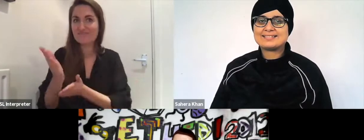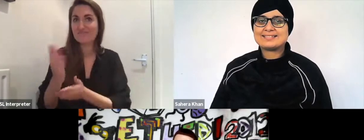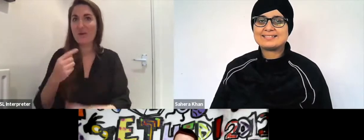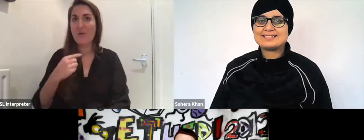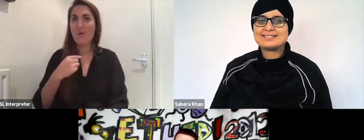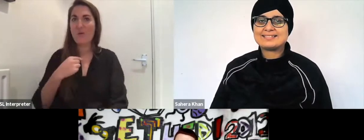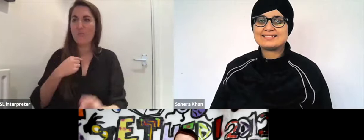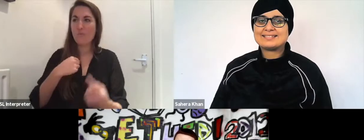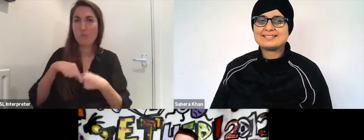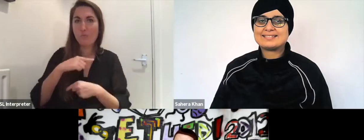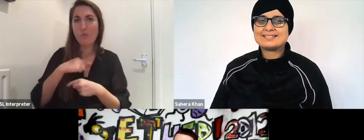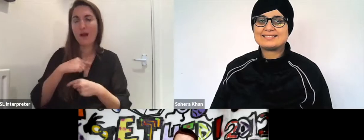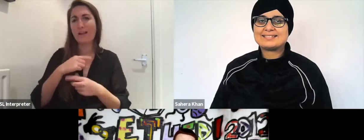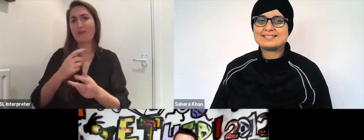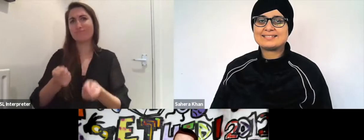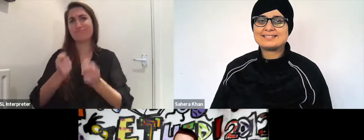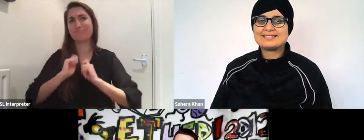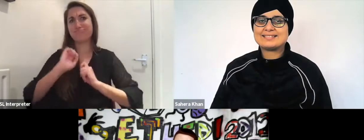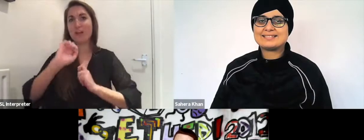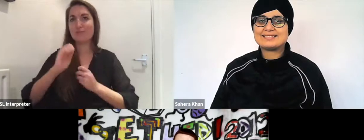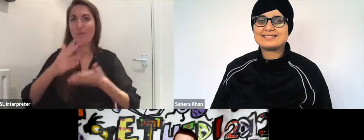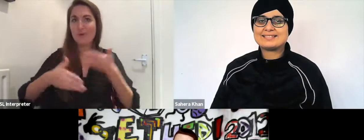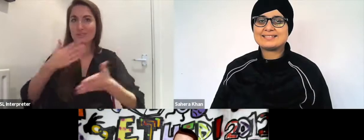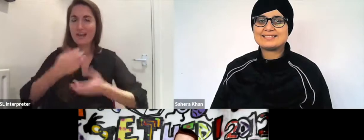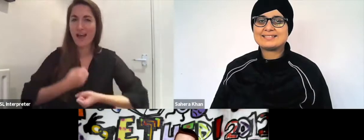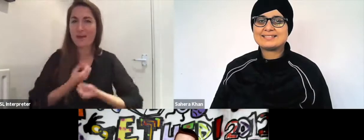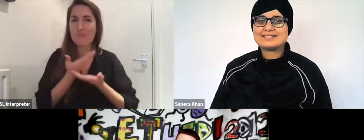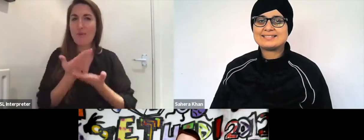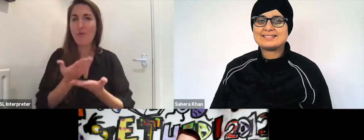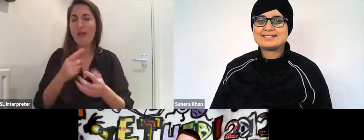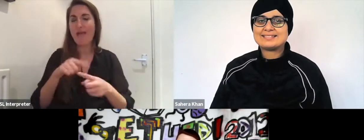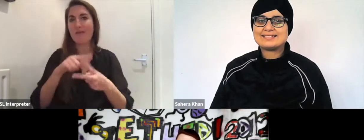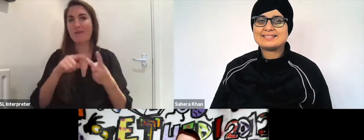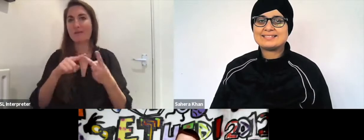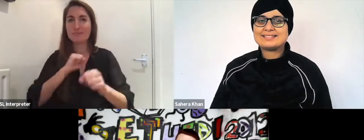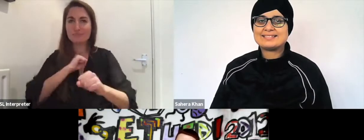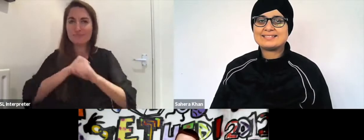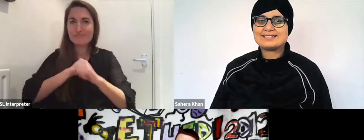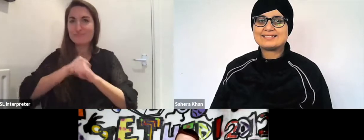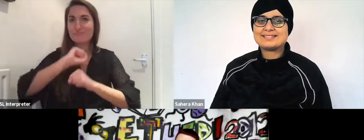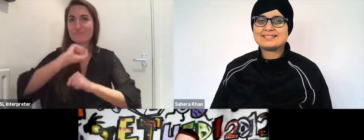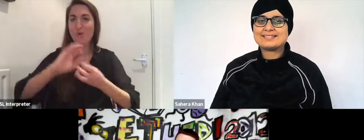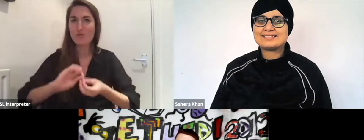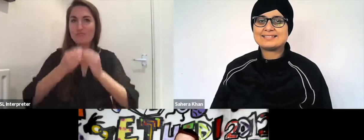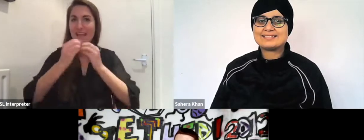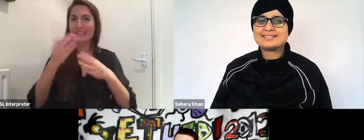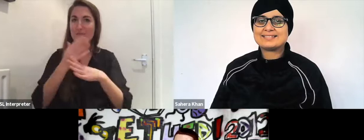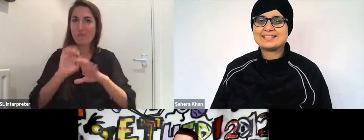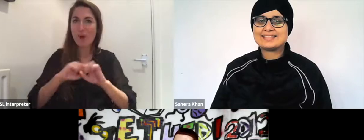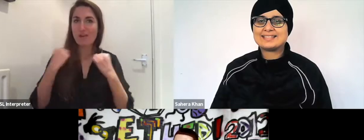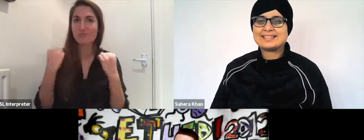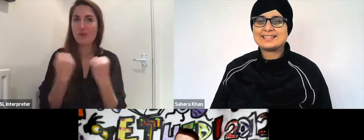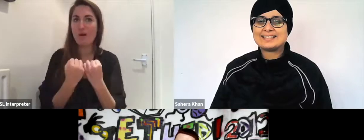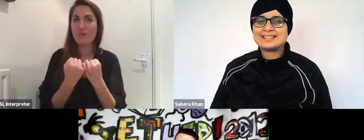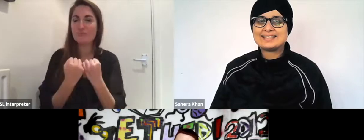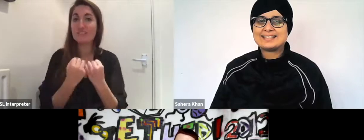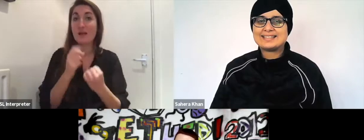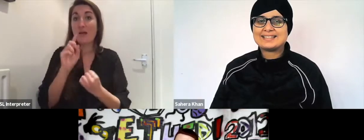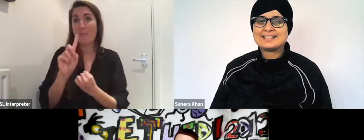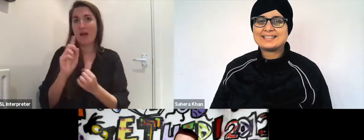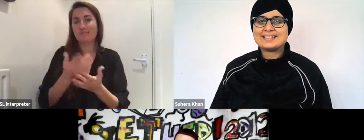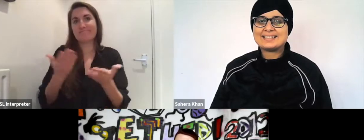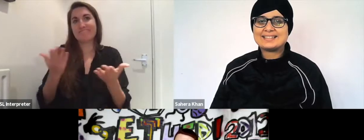your signed poems, your promotion of your creative workshops, but of course, mainly